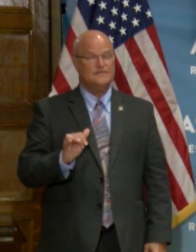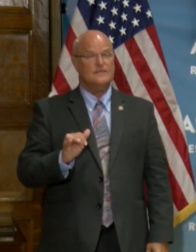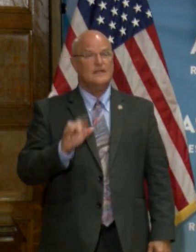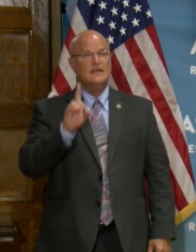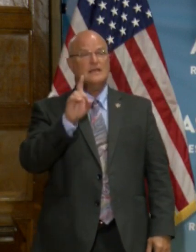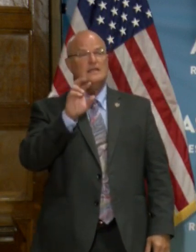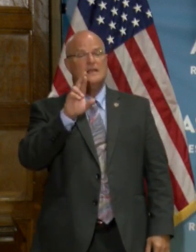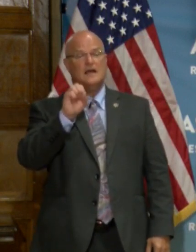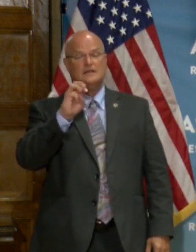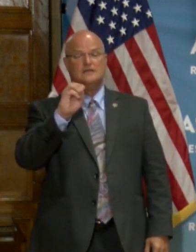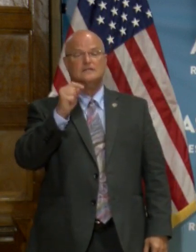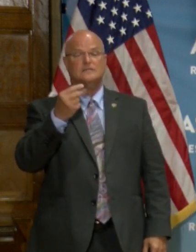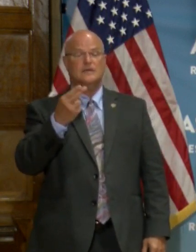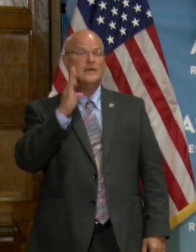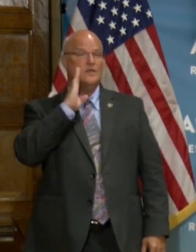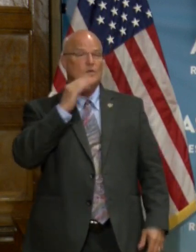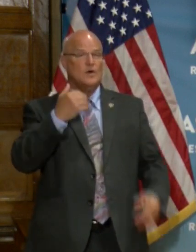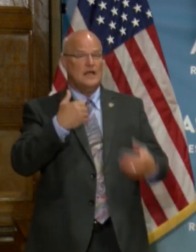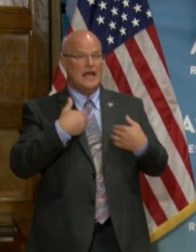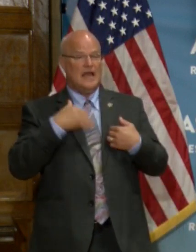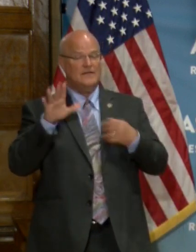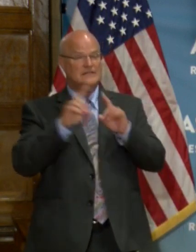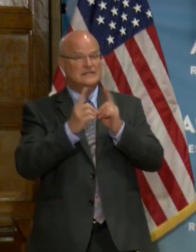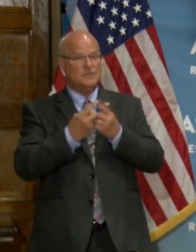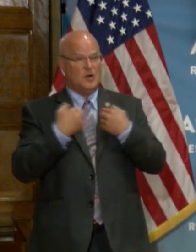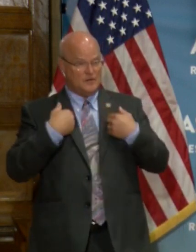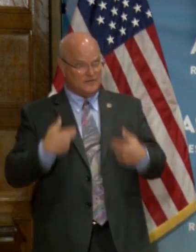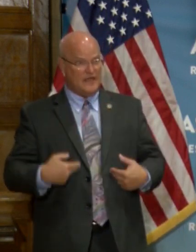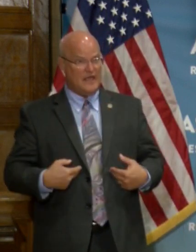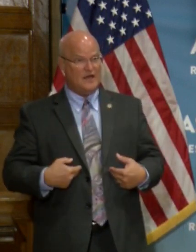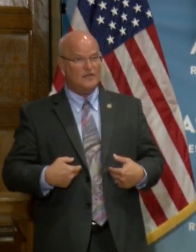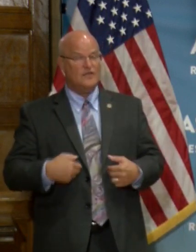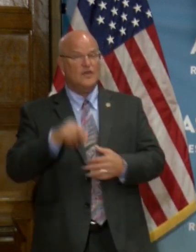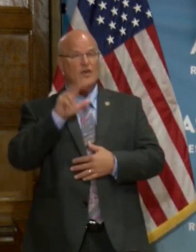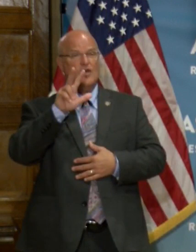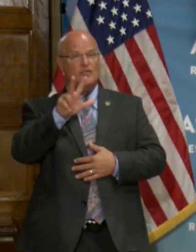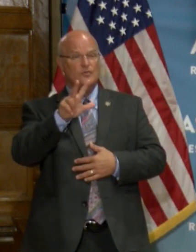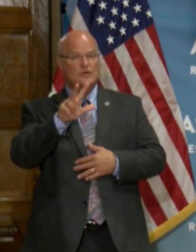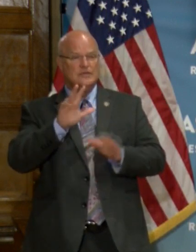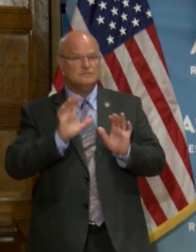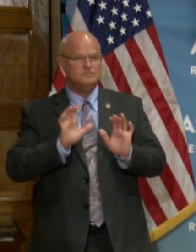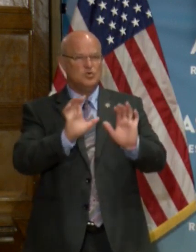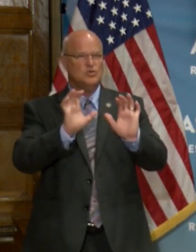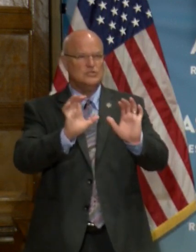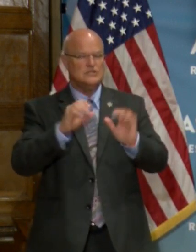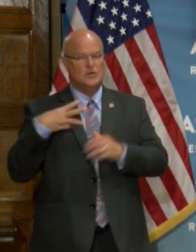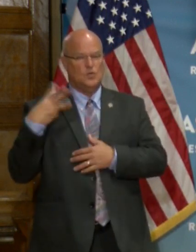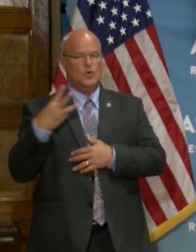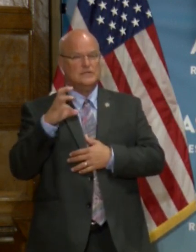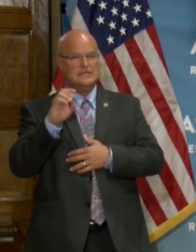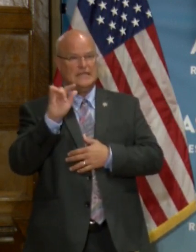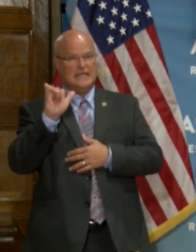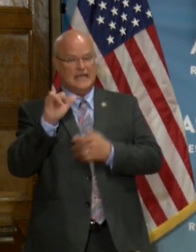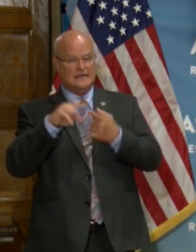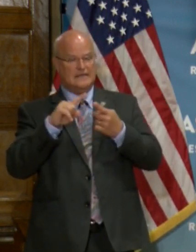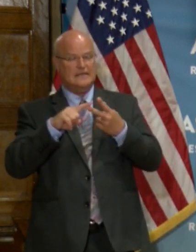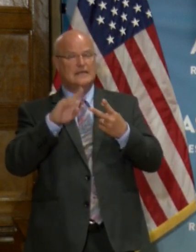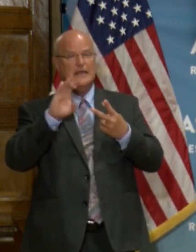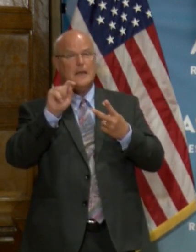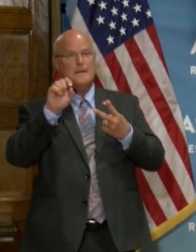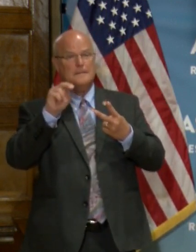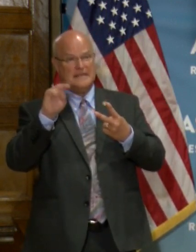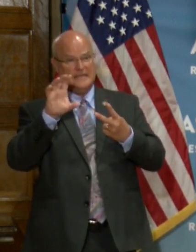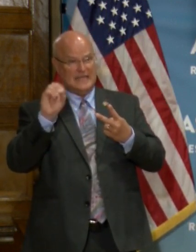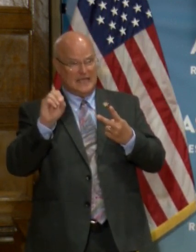Dr. Smith will be having, through his Department of Health, 3 surge events in Washington County and Benton County in the